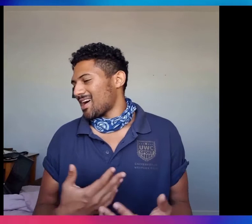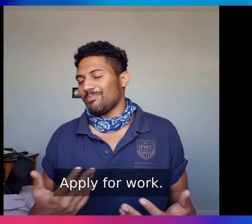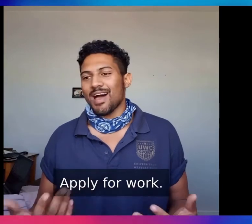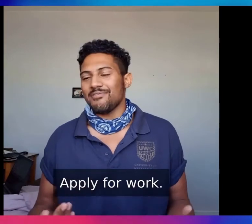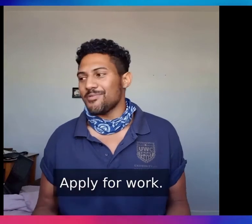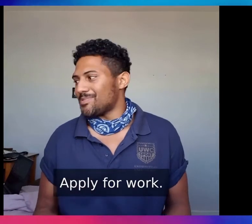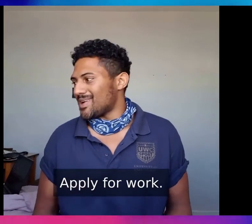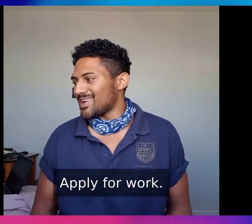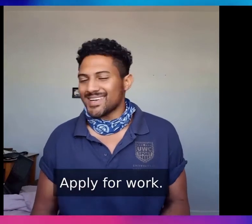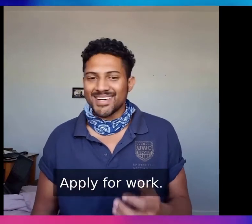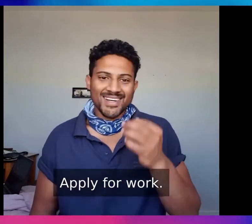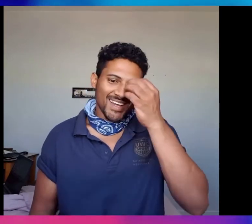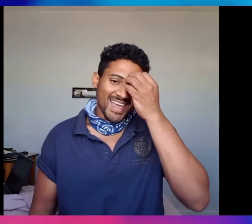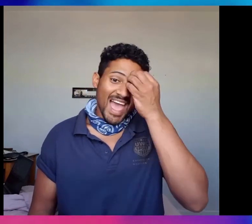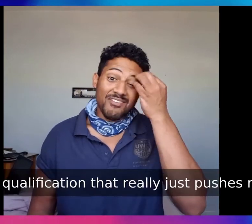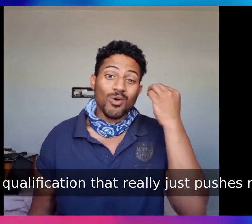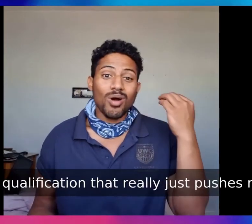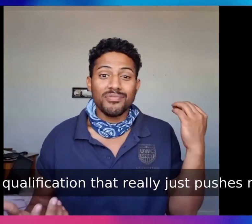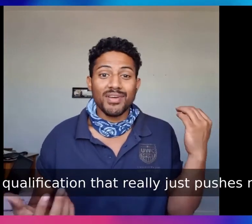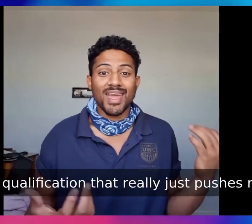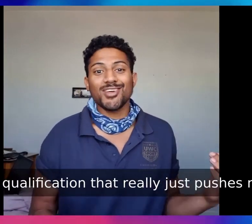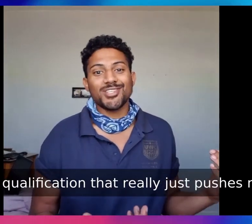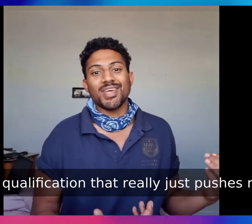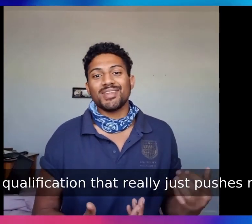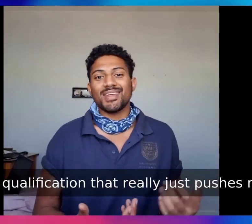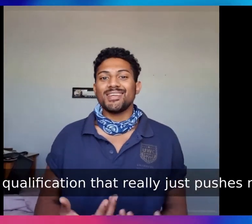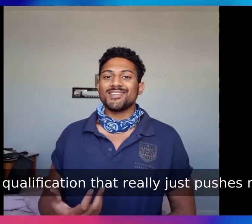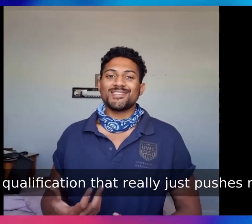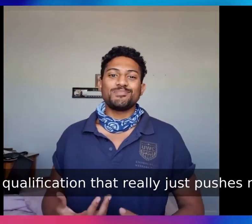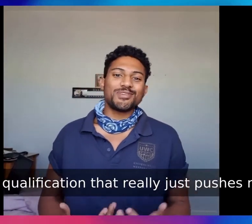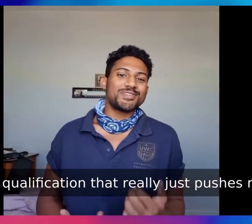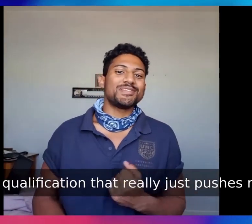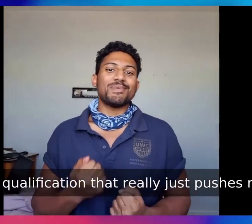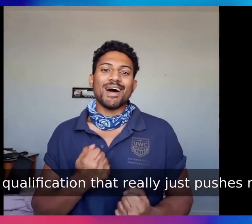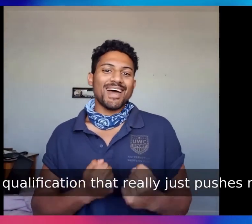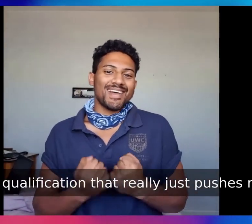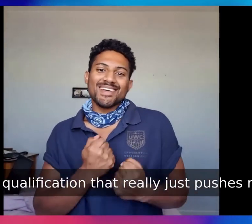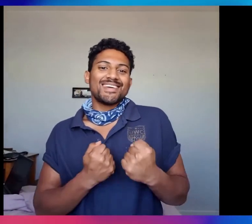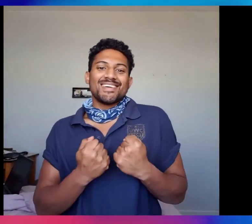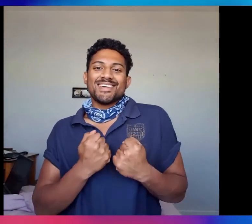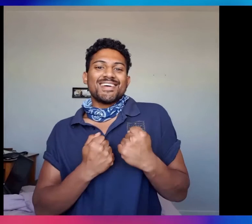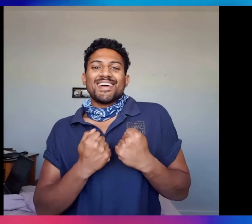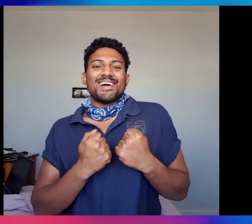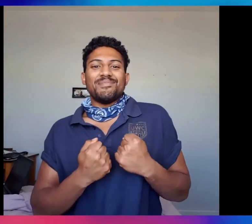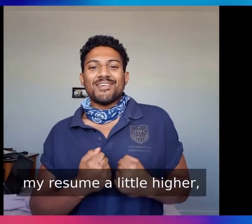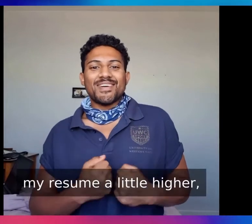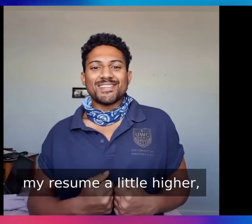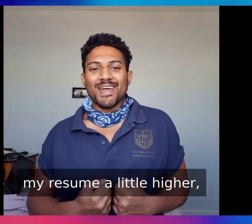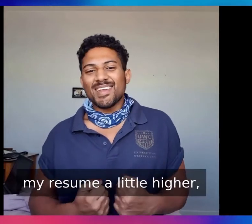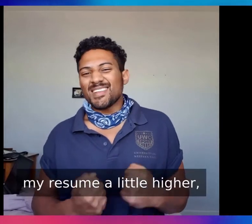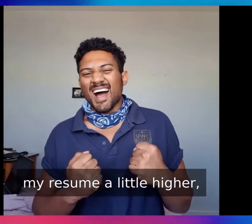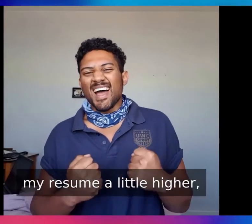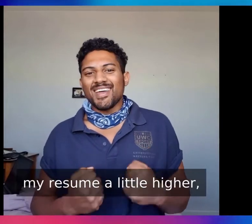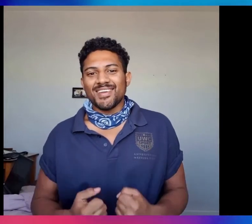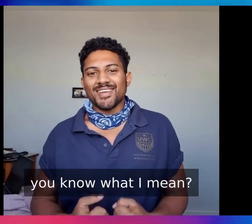apply for work, have a qualification that really just pushes my resume a little higher, you know what I